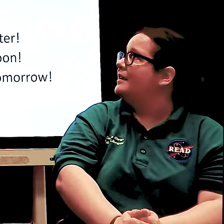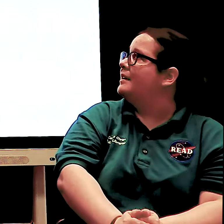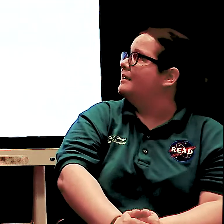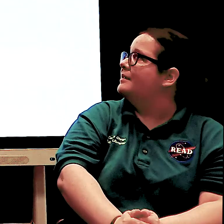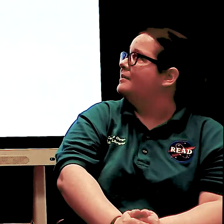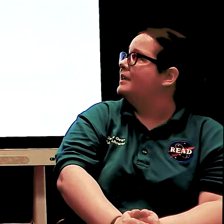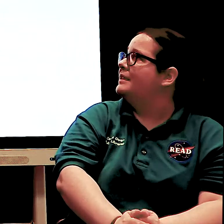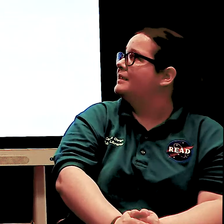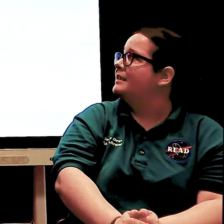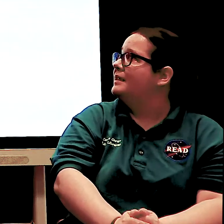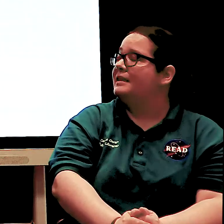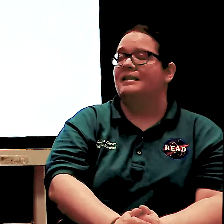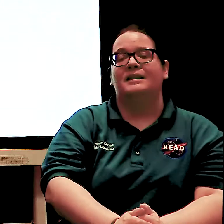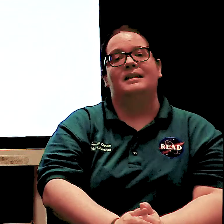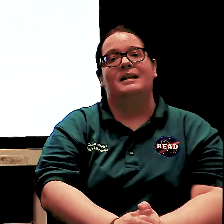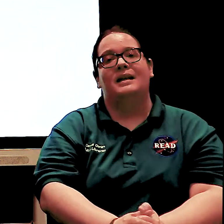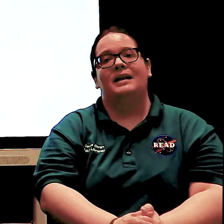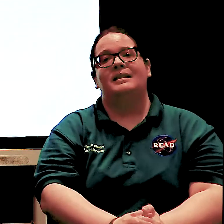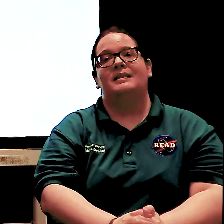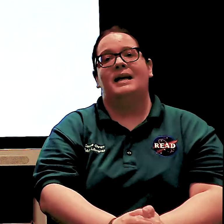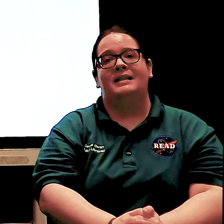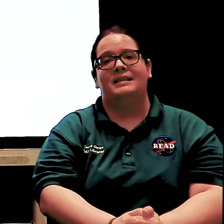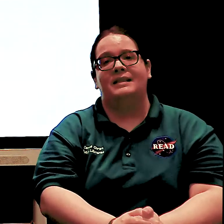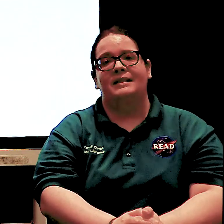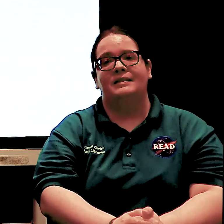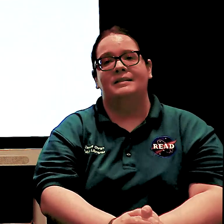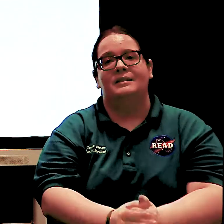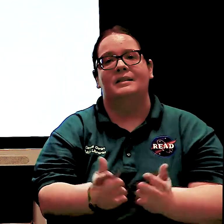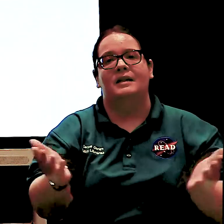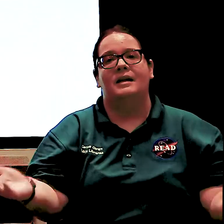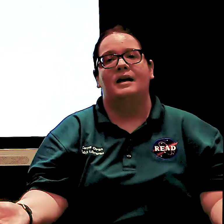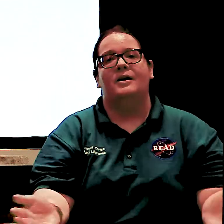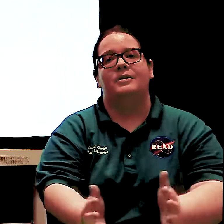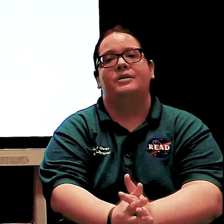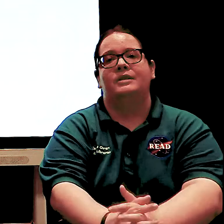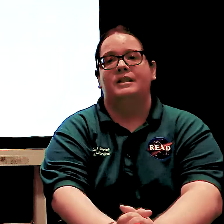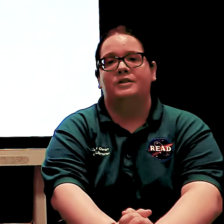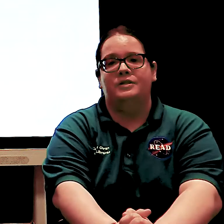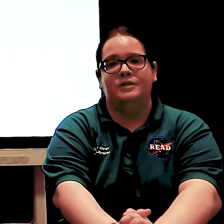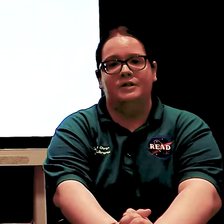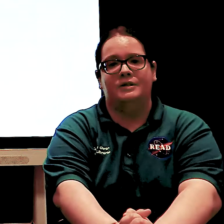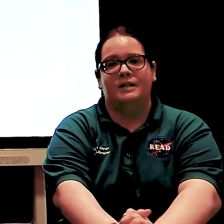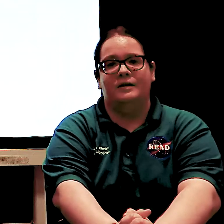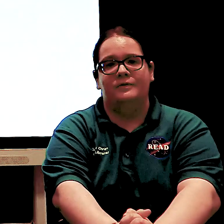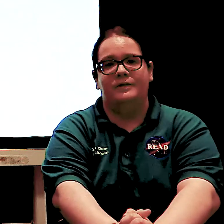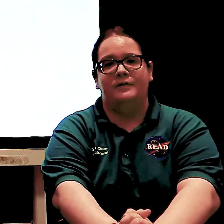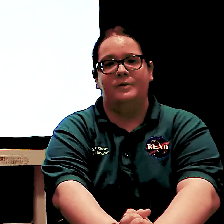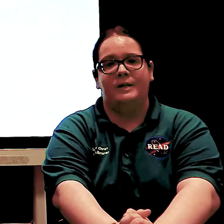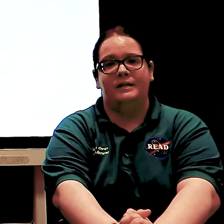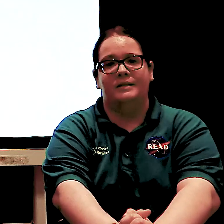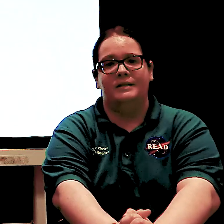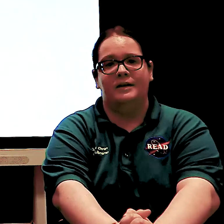All right. And lastly, how are you going to introduce yourself if you meet a deaf